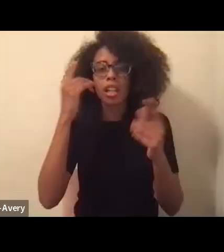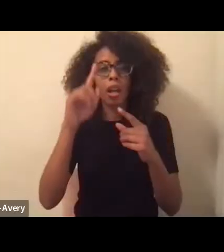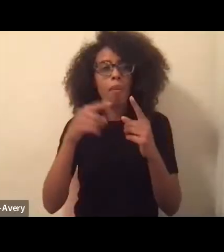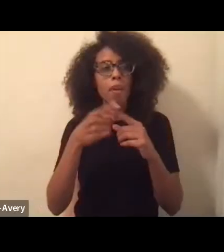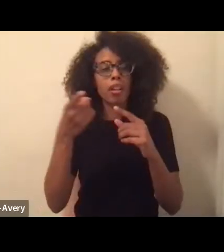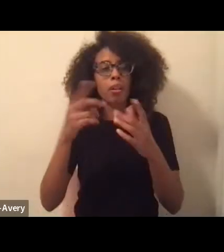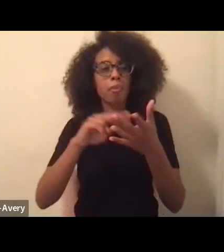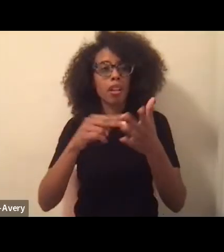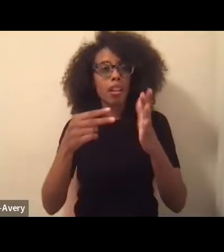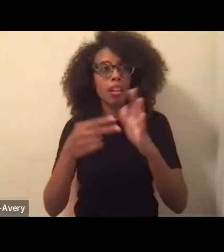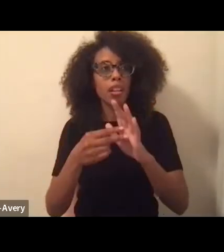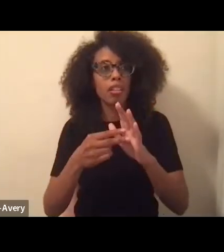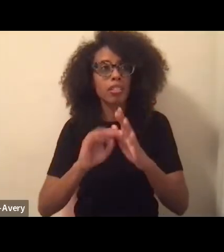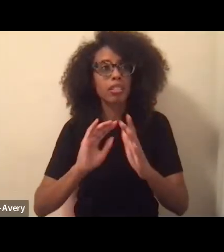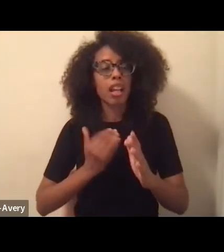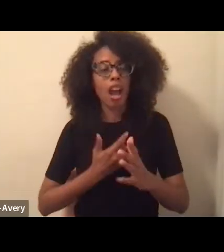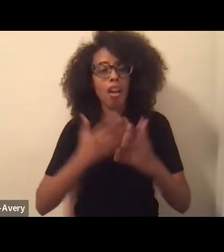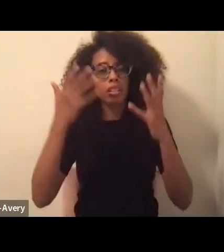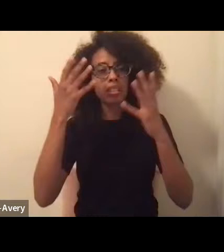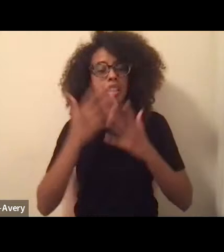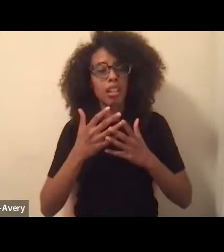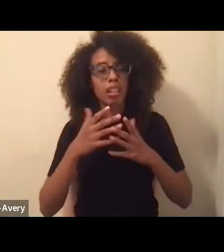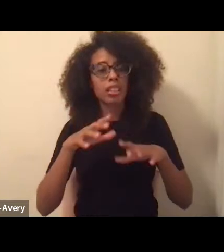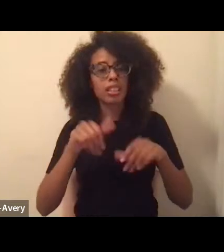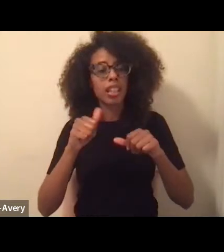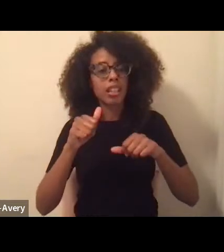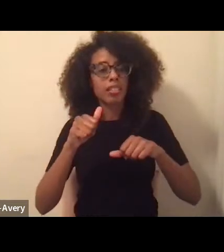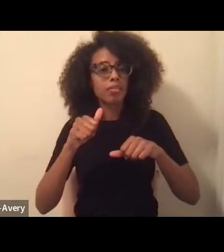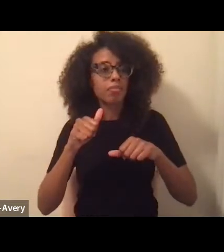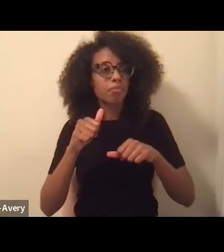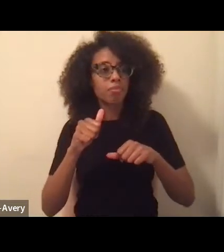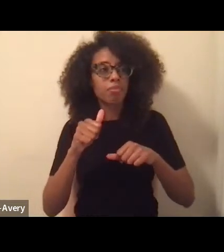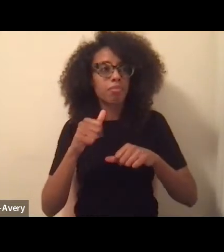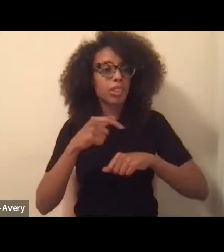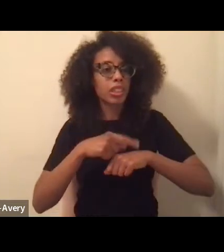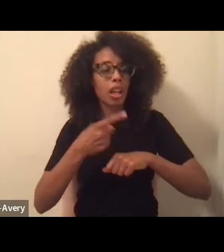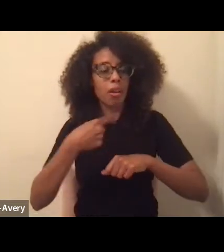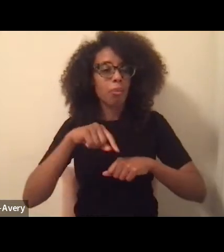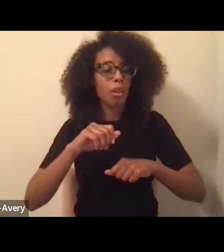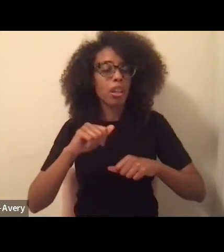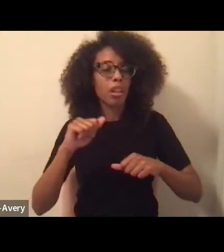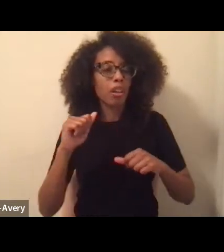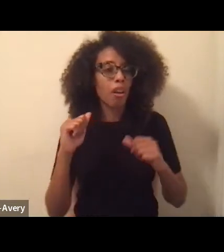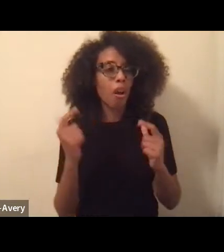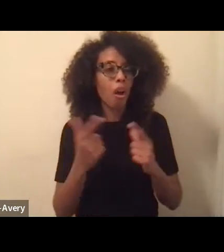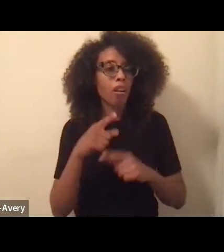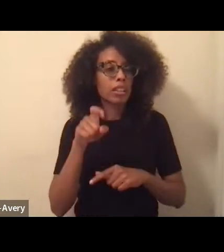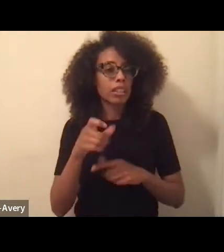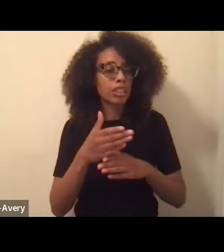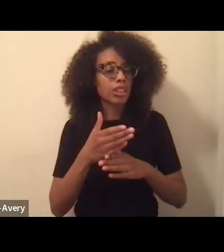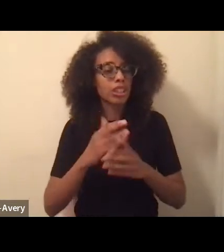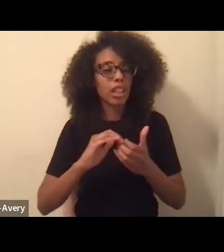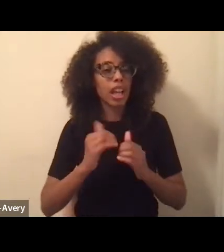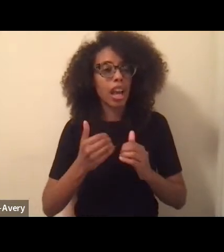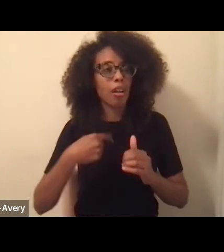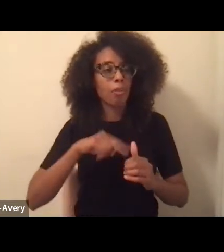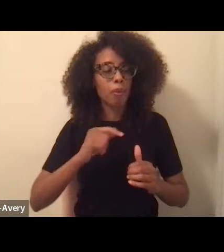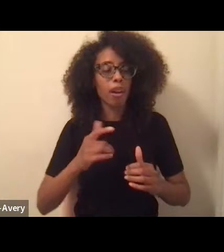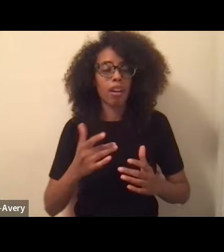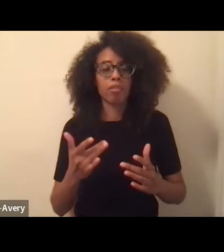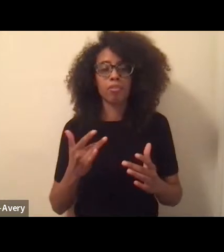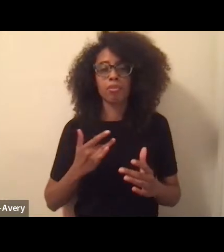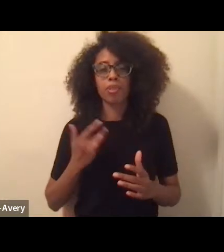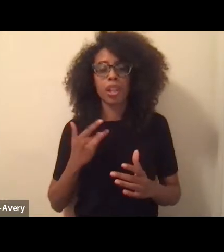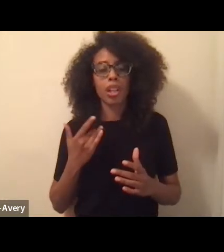the moment we all deserve to share how we're feeling, what this has meant for us over